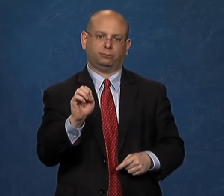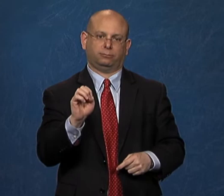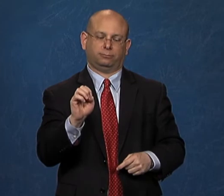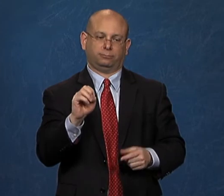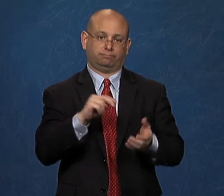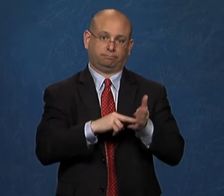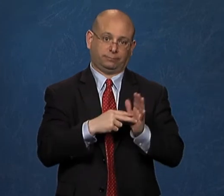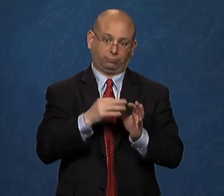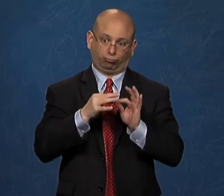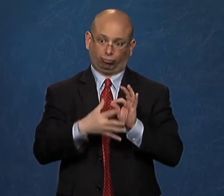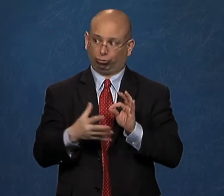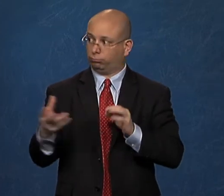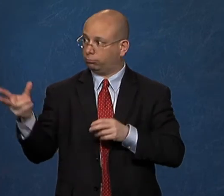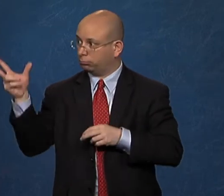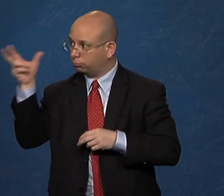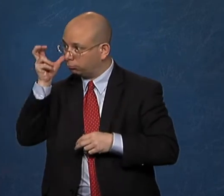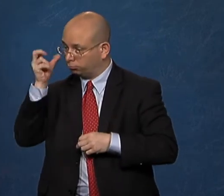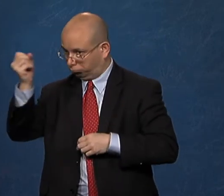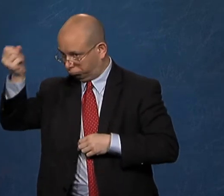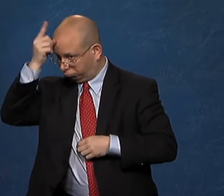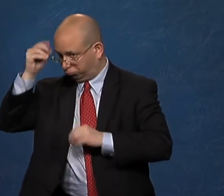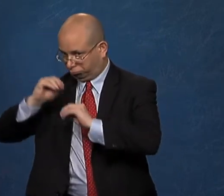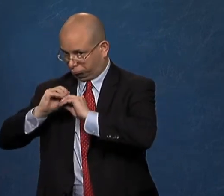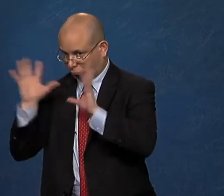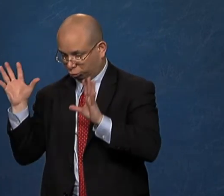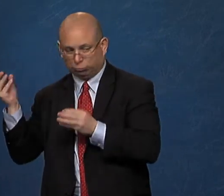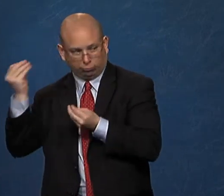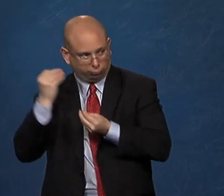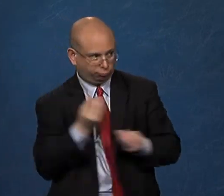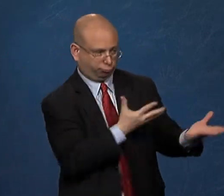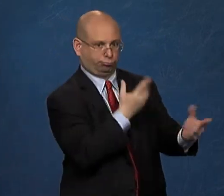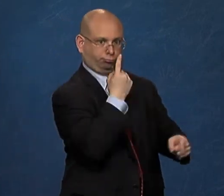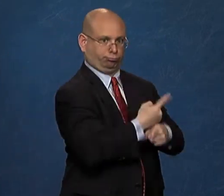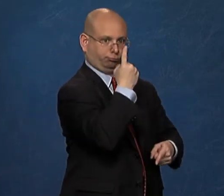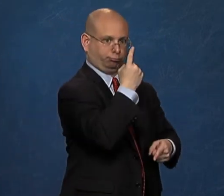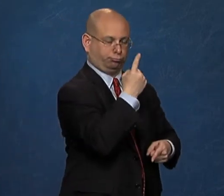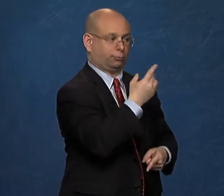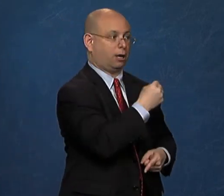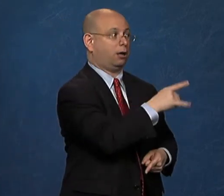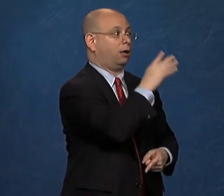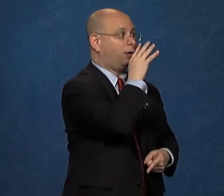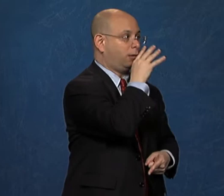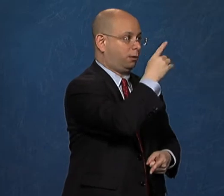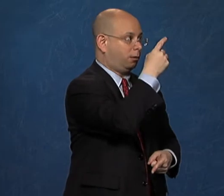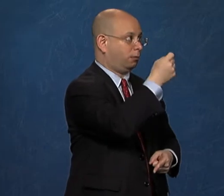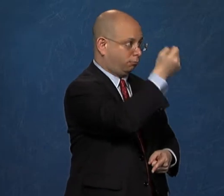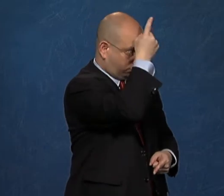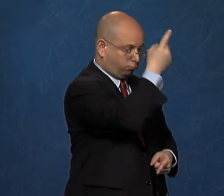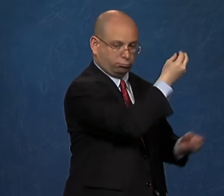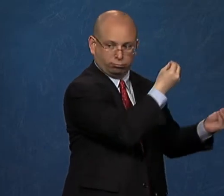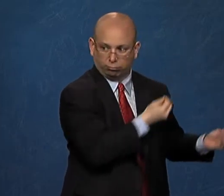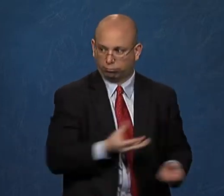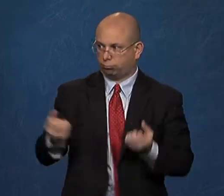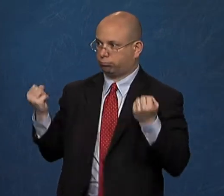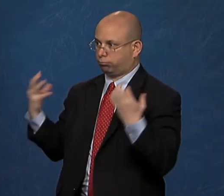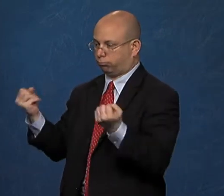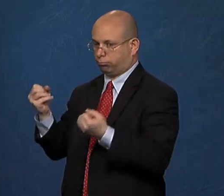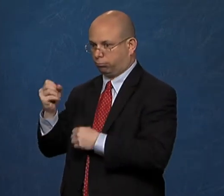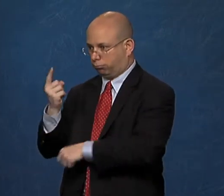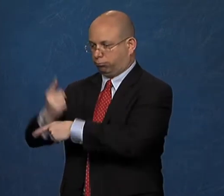the interpretation must be accurate. The interpreter is able to understand very clearly what's being communicated visually and through the auditory channel, and is able